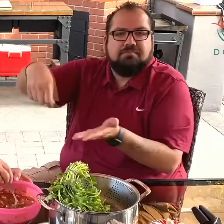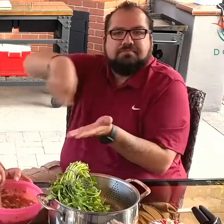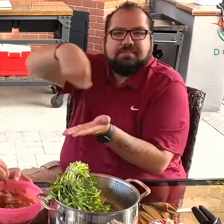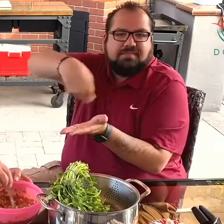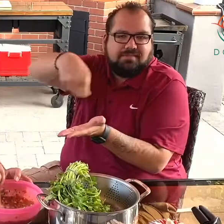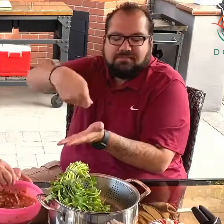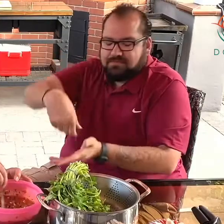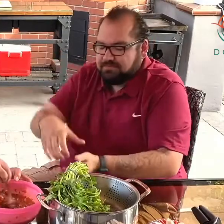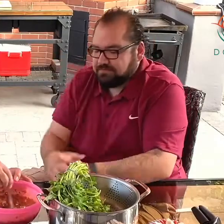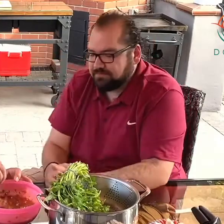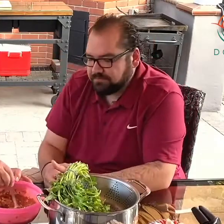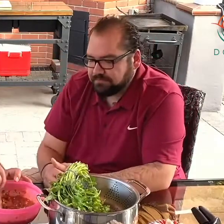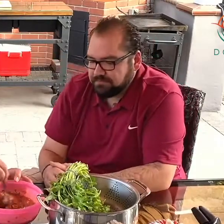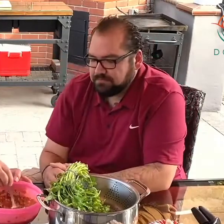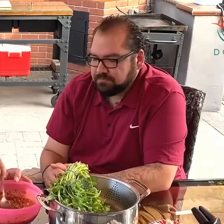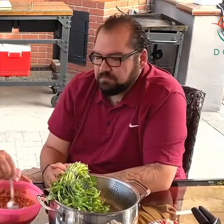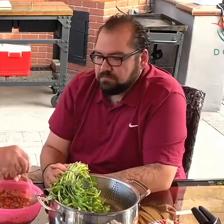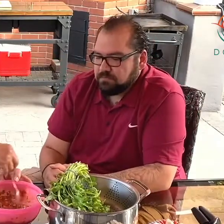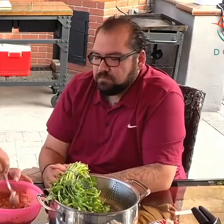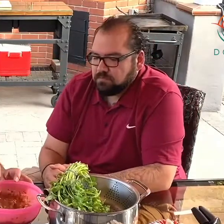Once that's done, you just stir it all up.